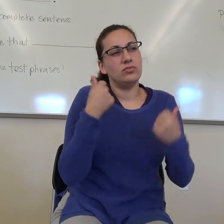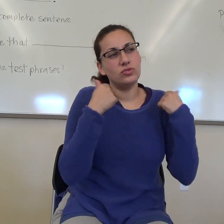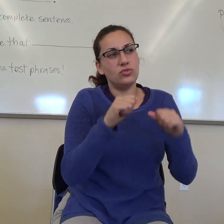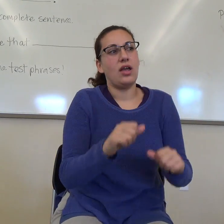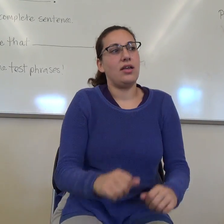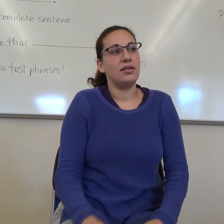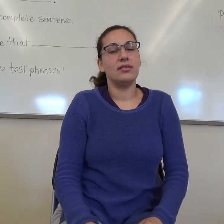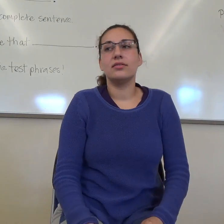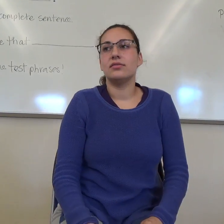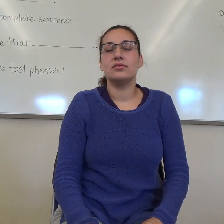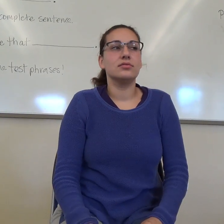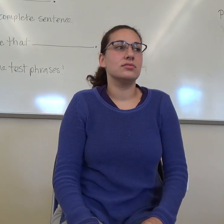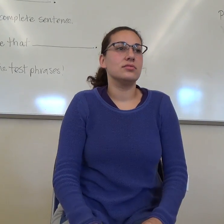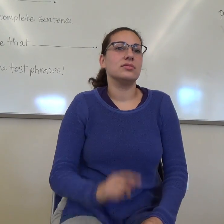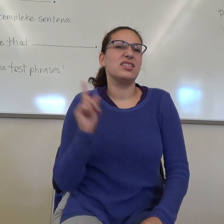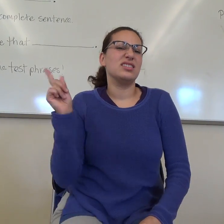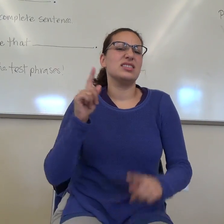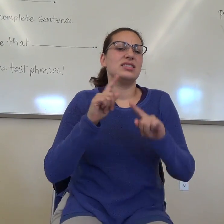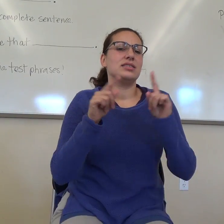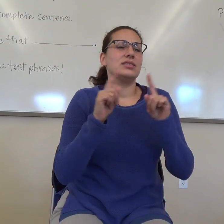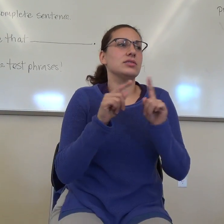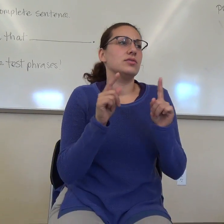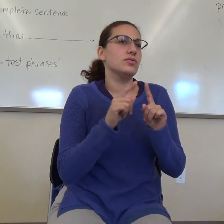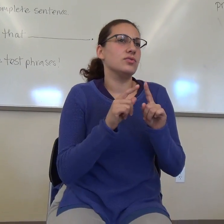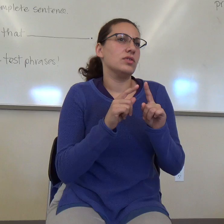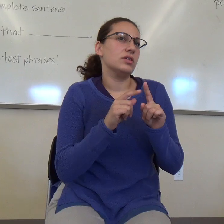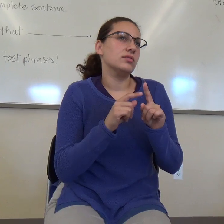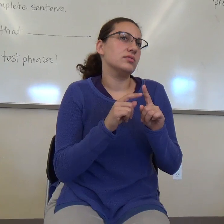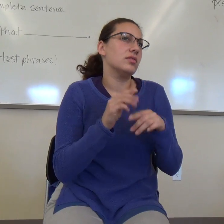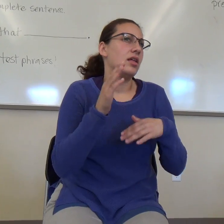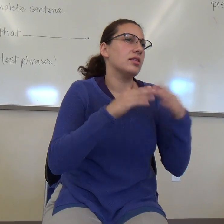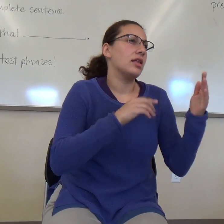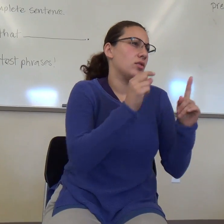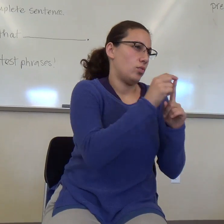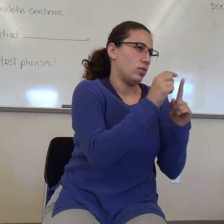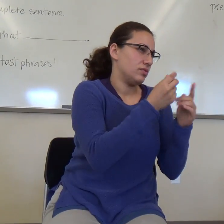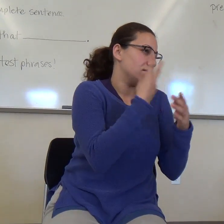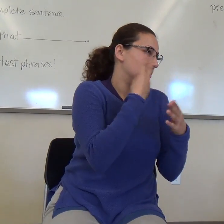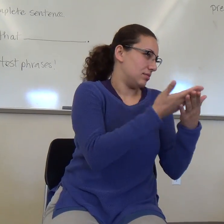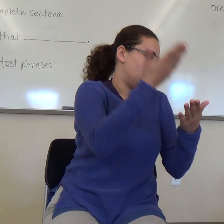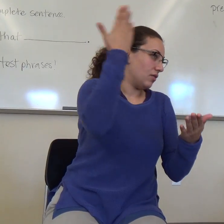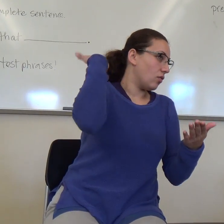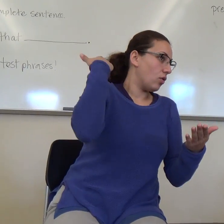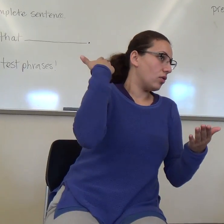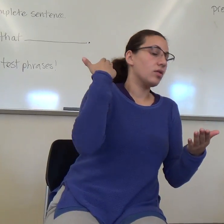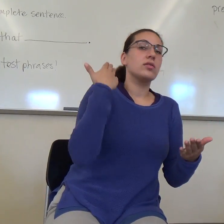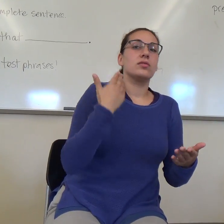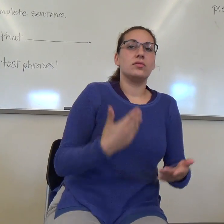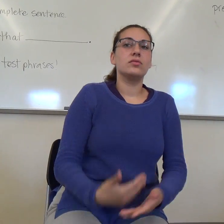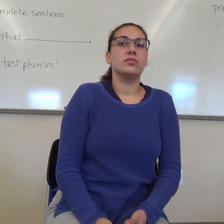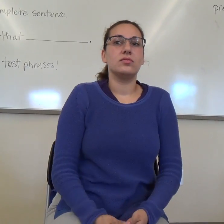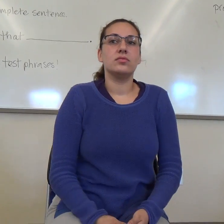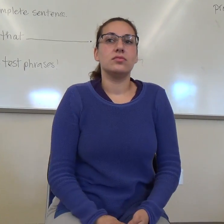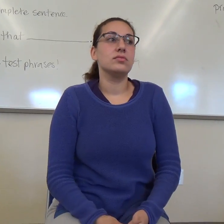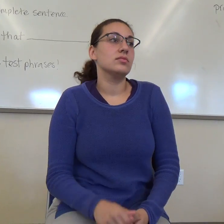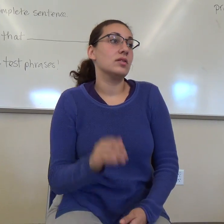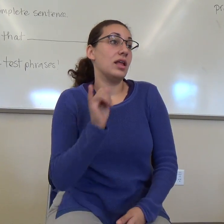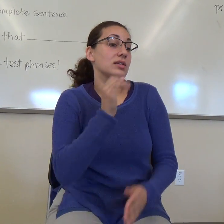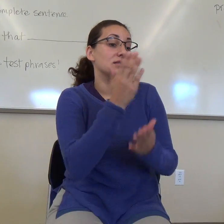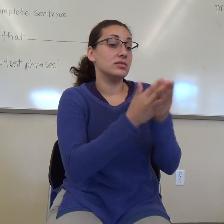different from the types of words we've seen before that indicate a list, that say there are